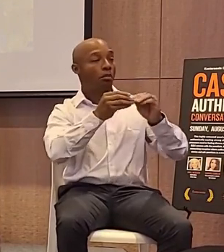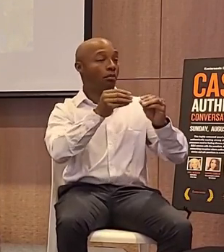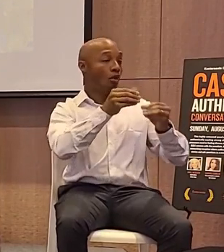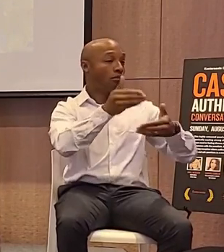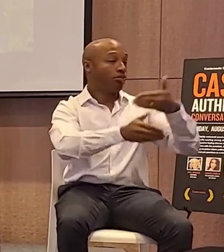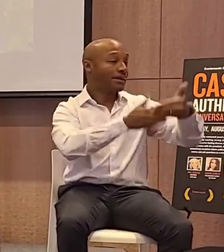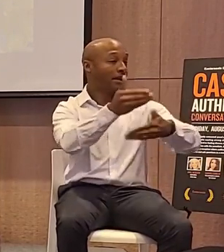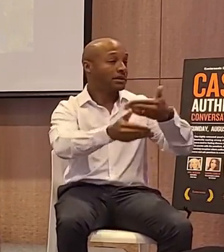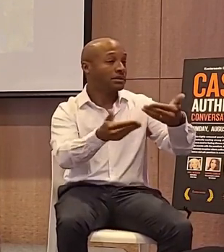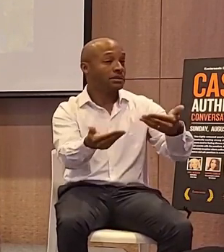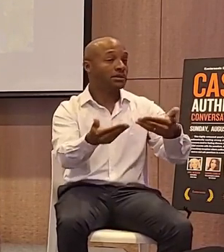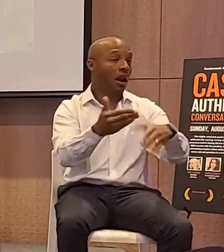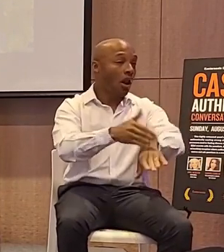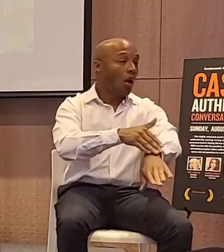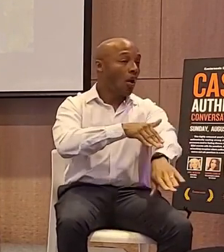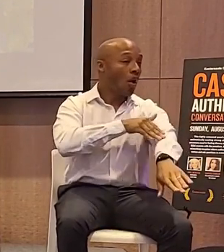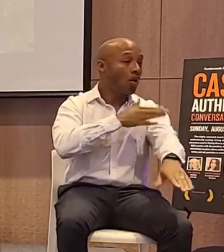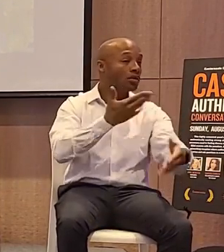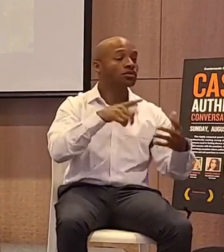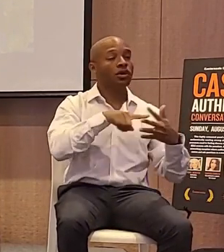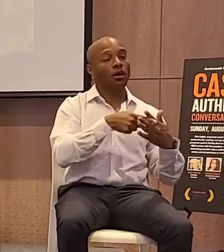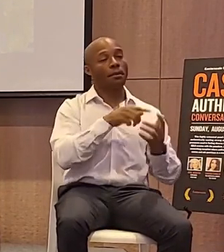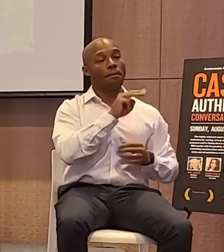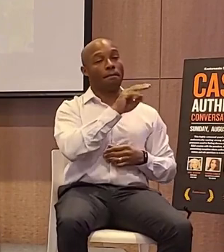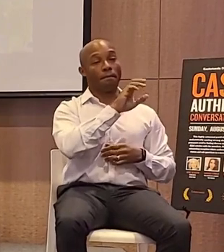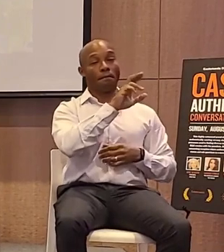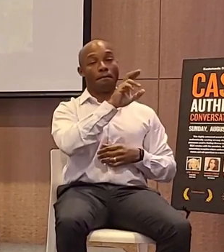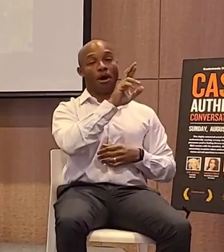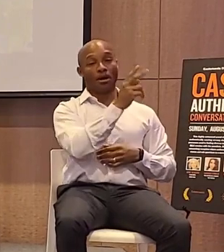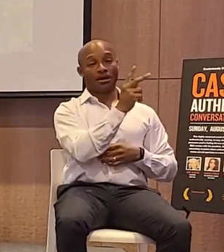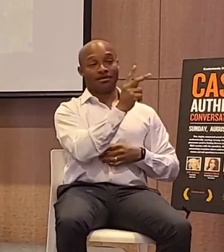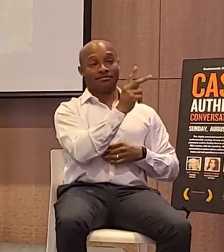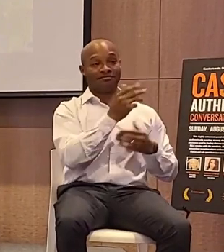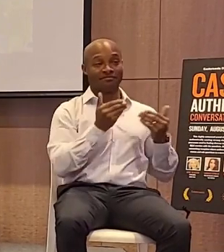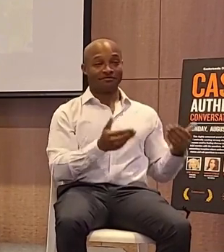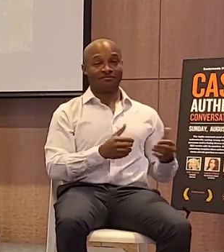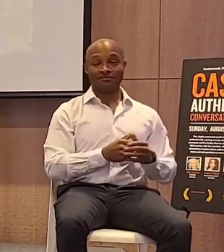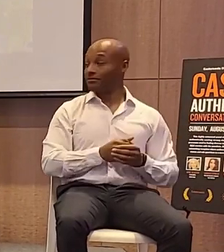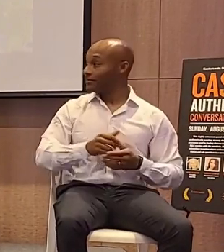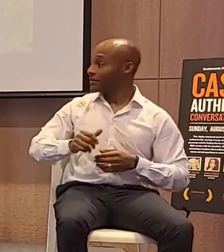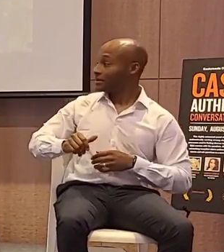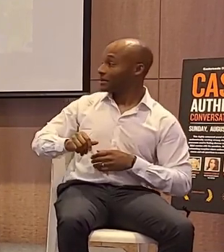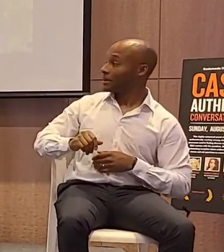Mark and just go on. Hi, is this on? I'm not on.